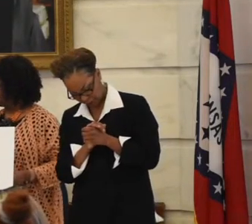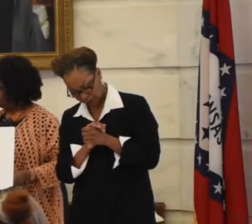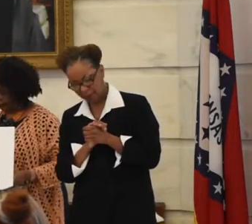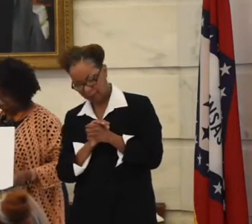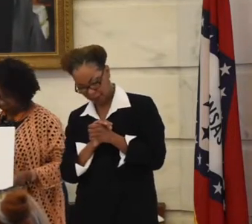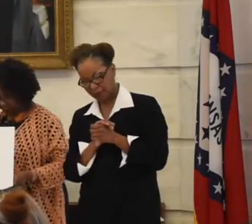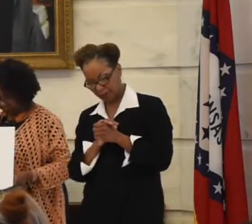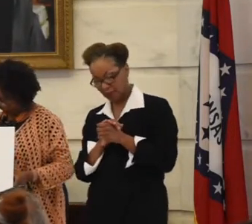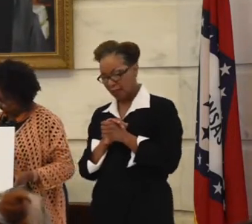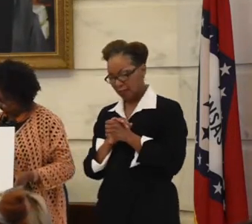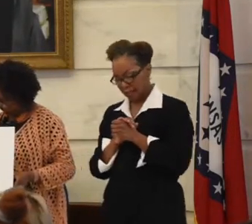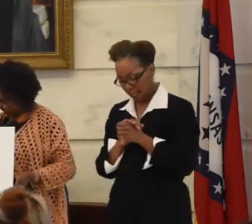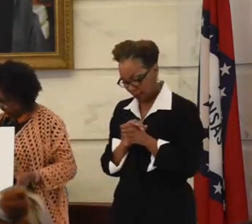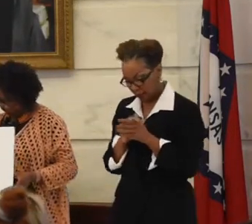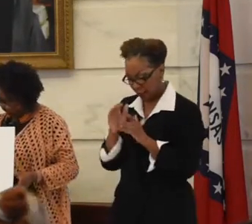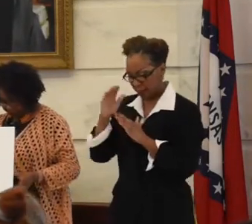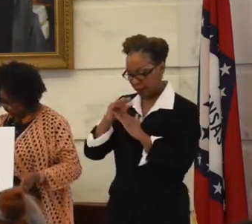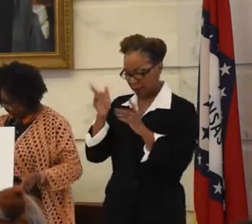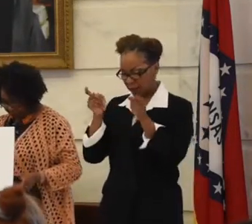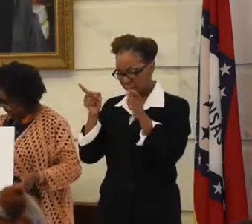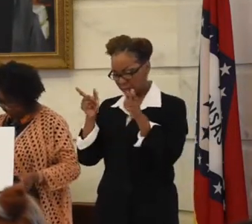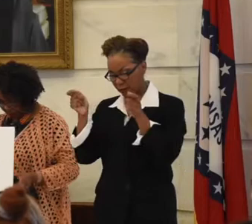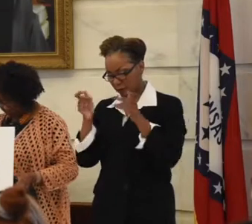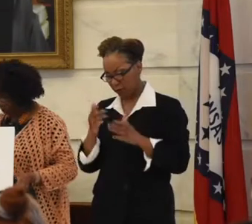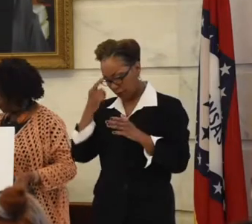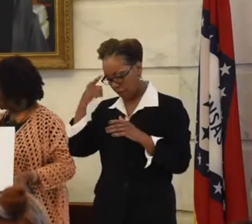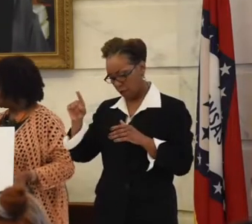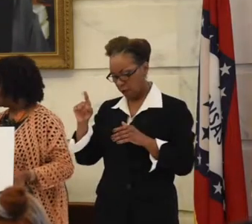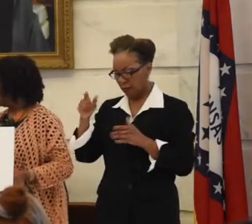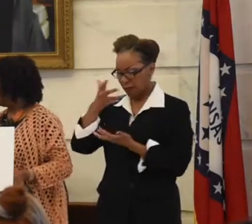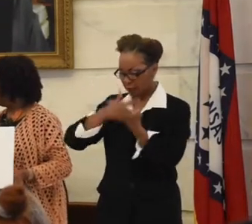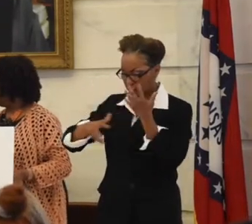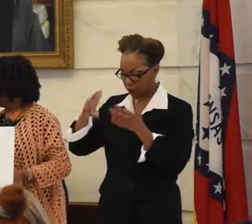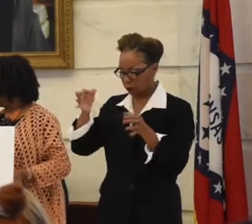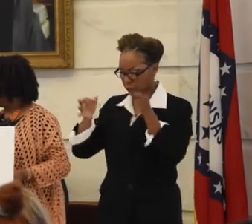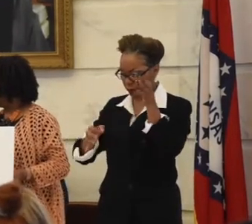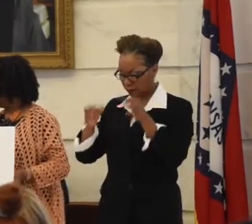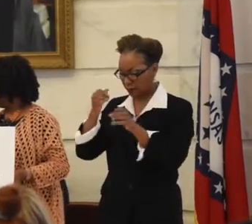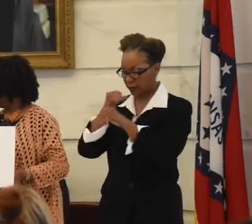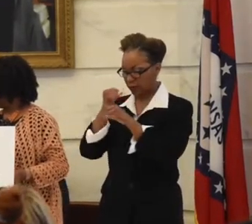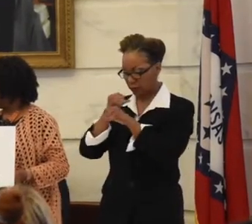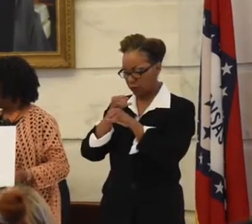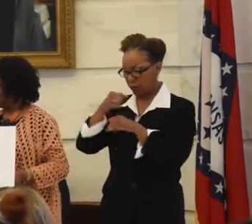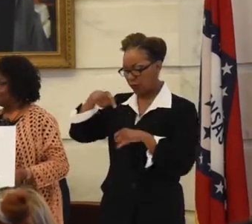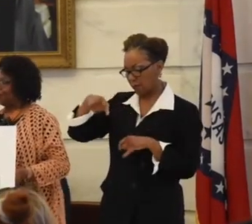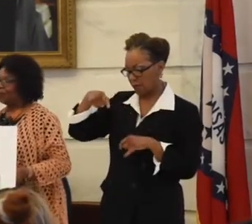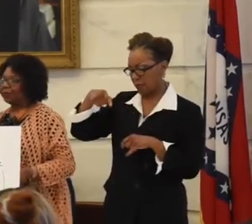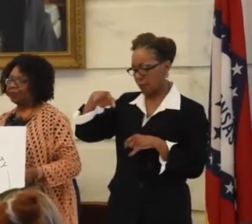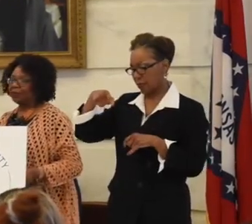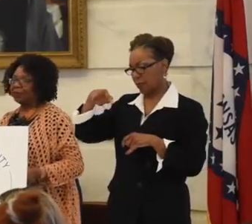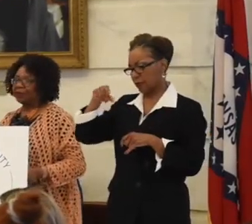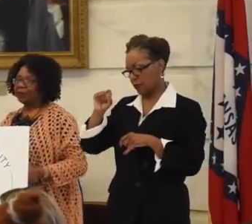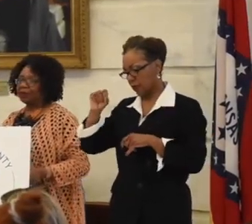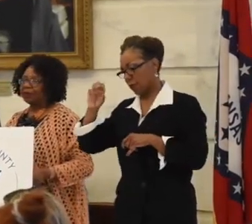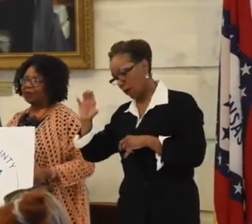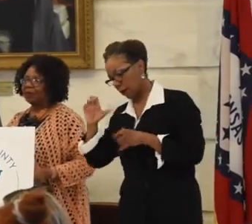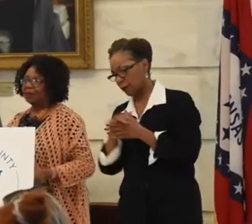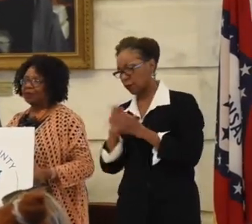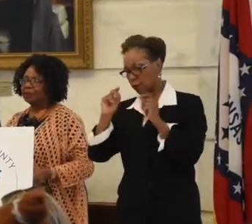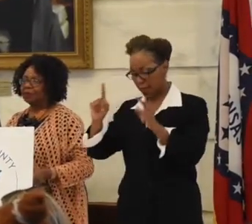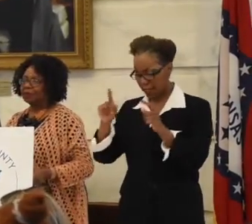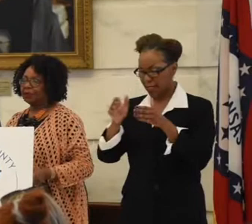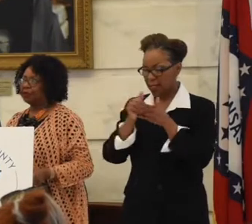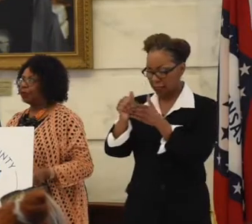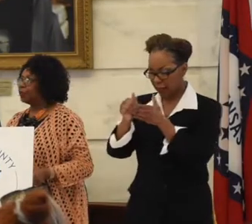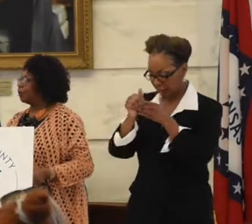Ms. Edwards is the Executive Director of the Social Justice Institute at Washington College. She has led the creation of a